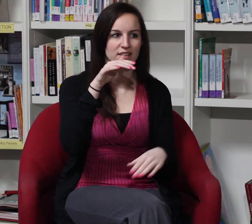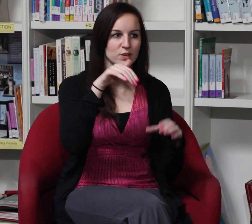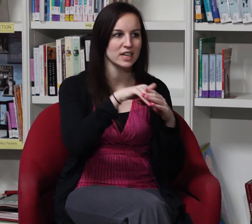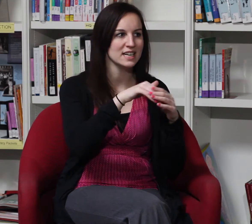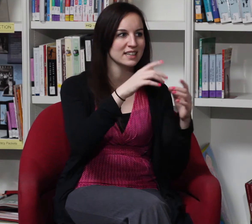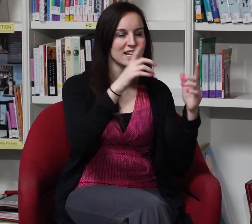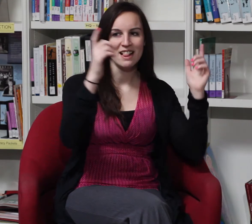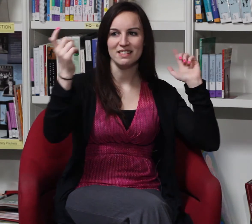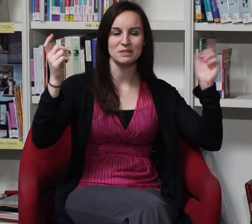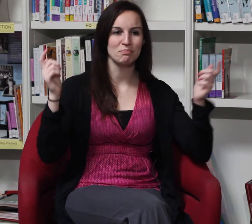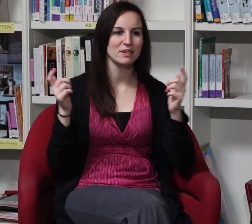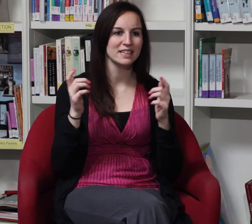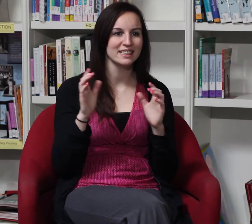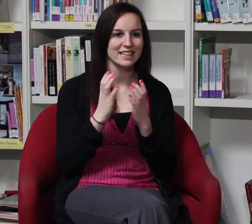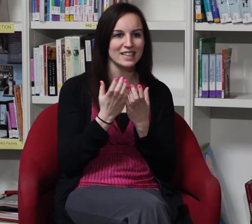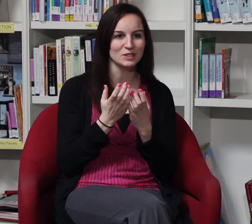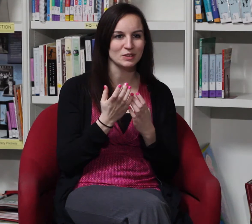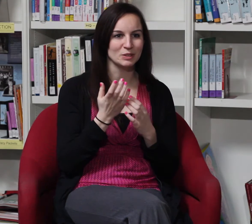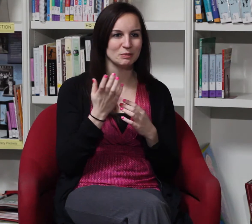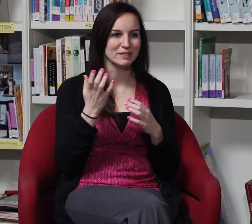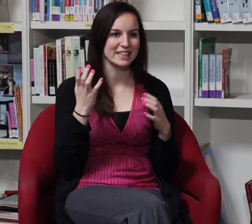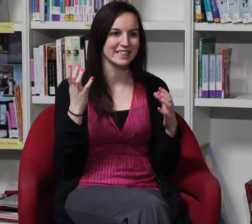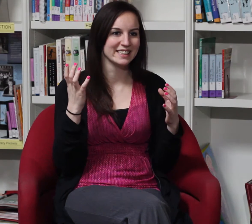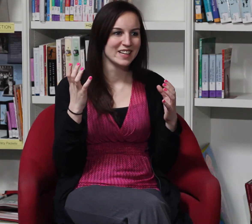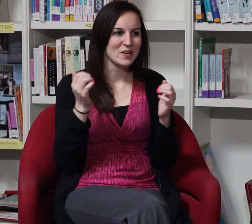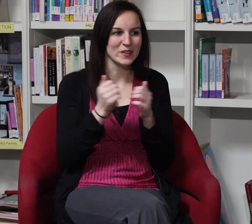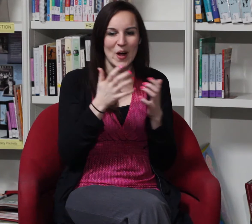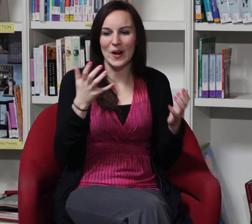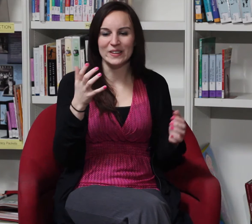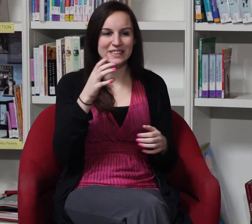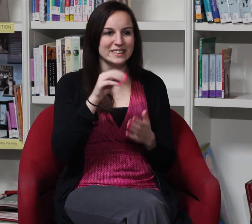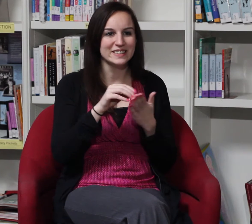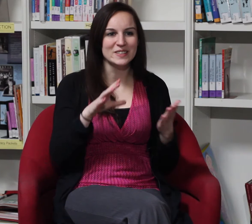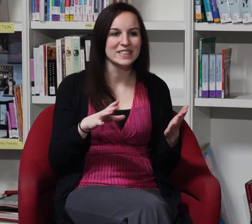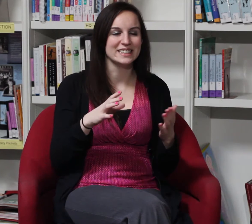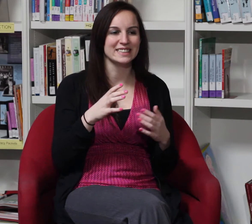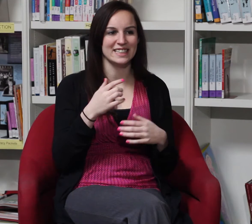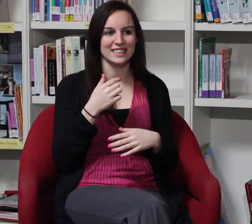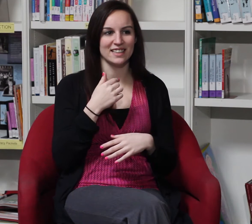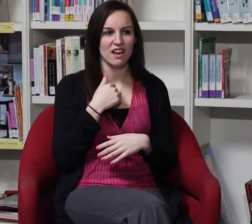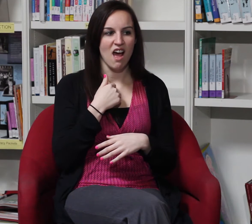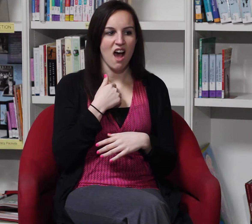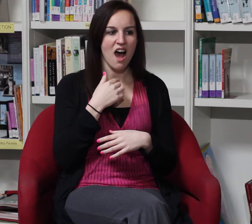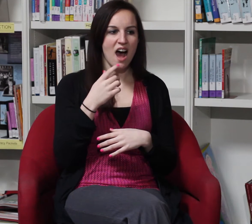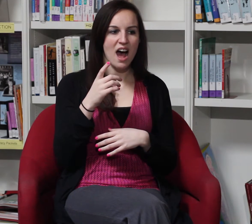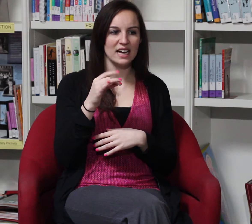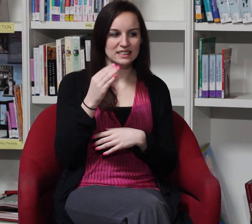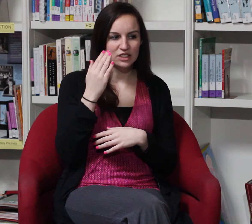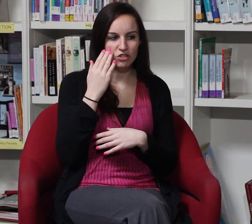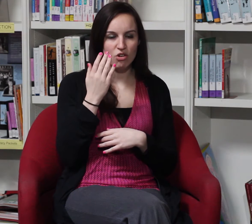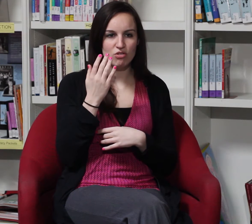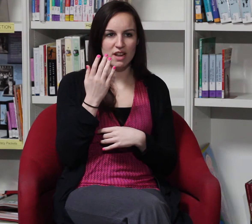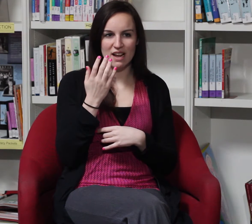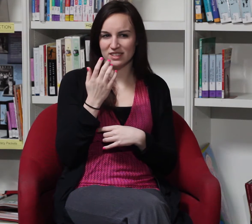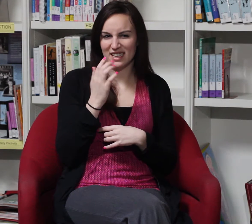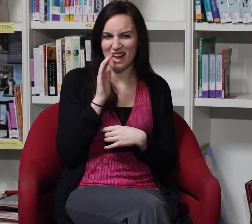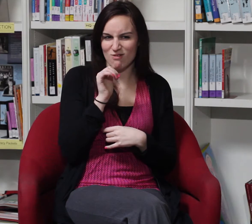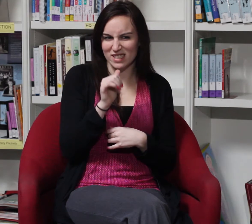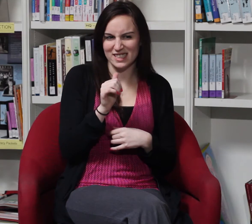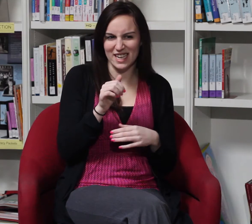they were in these big classrooms and with all these students, and I didn't know that I wasn't